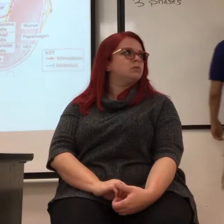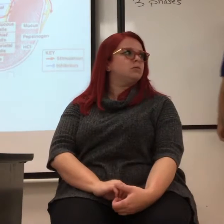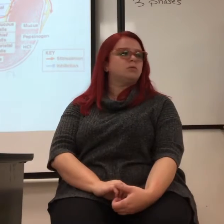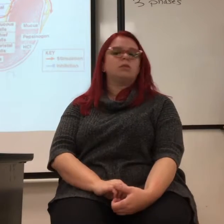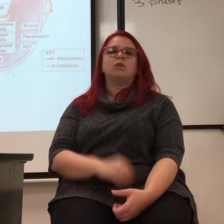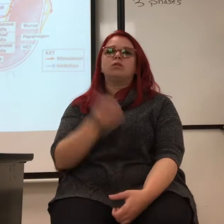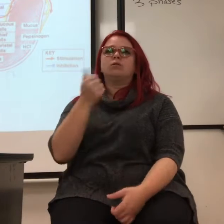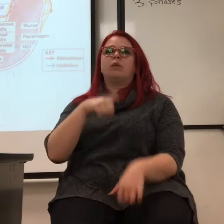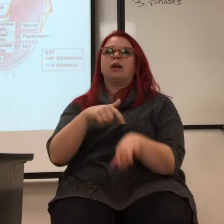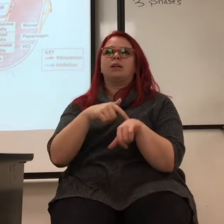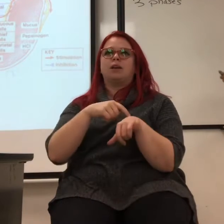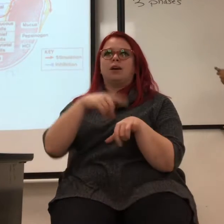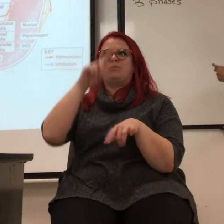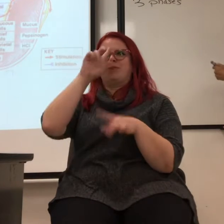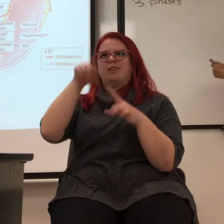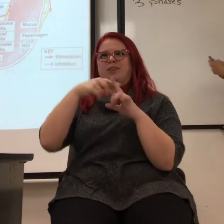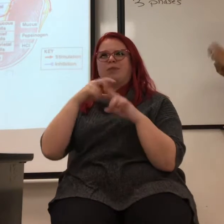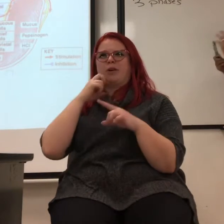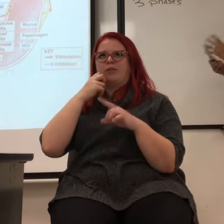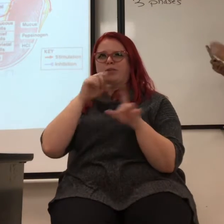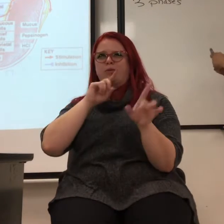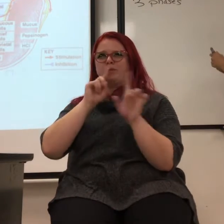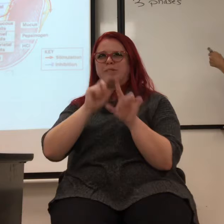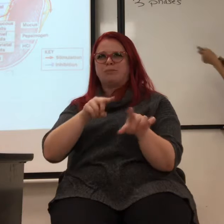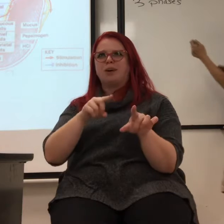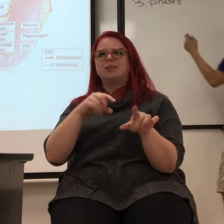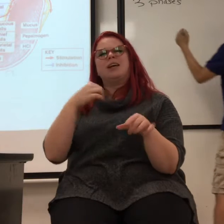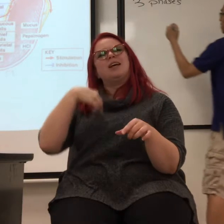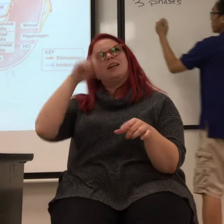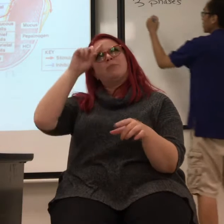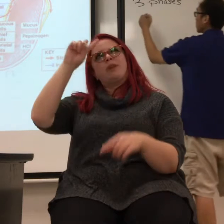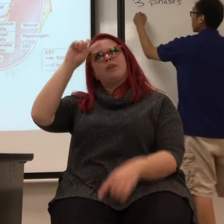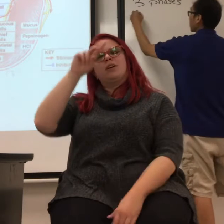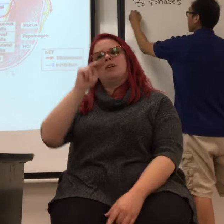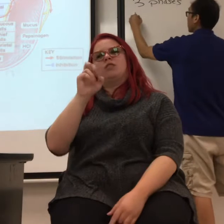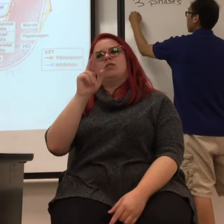response, just think about the neurotransmitter that's going to stimulate the gastric gland.